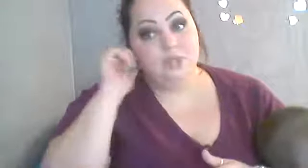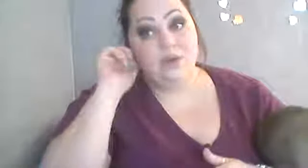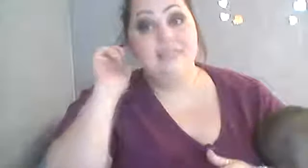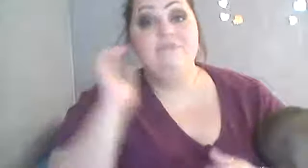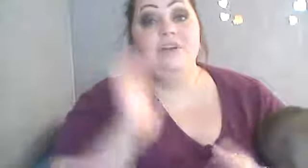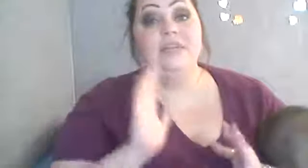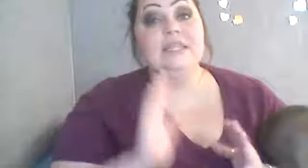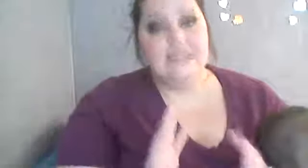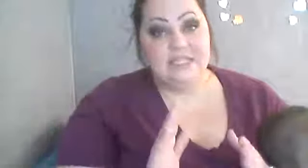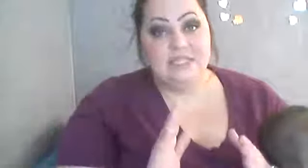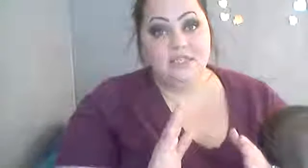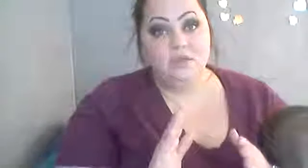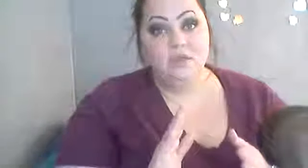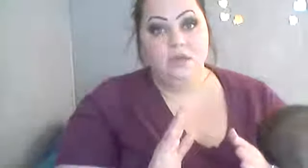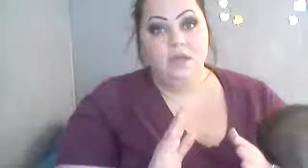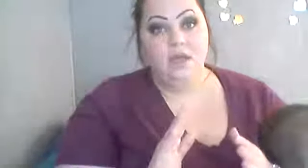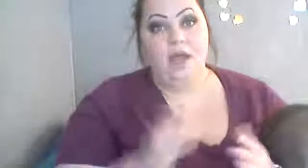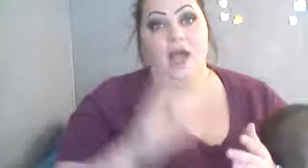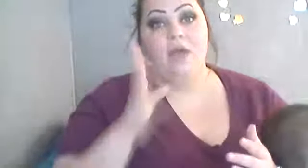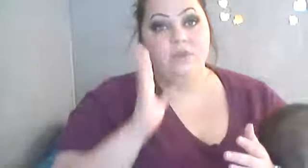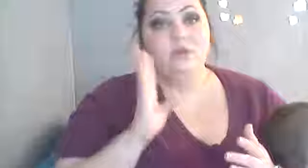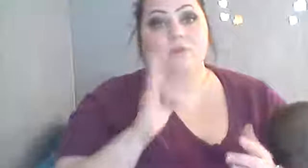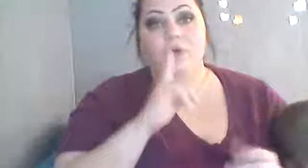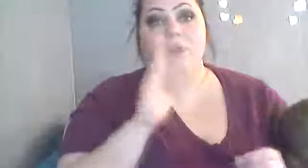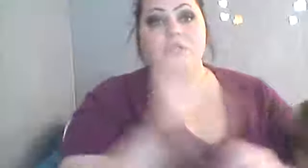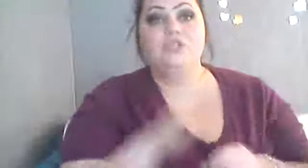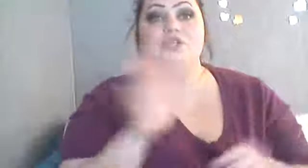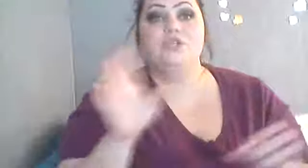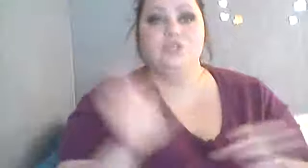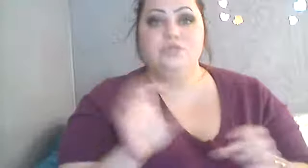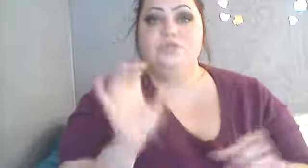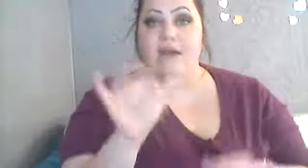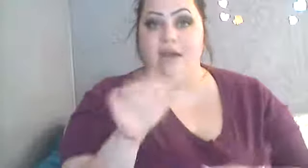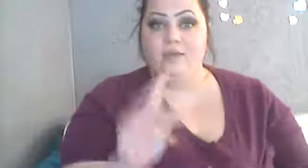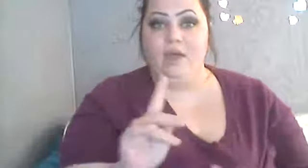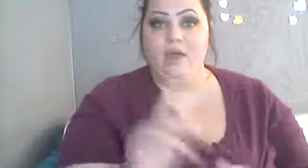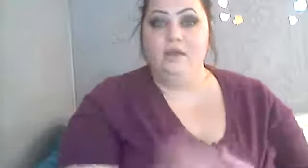So at the very least, I will promise to do that, okay?